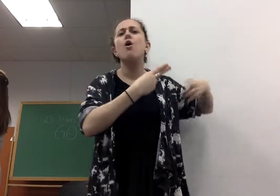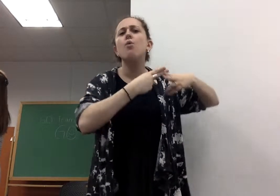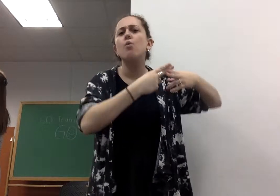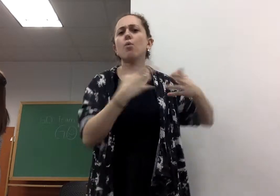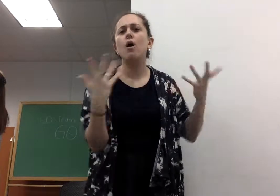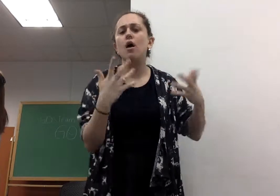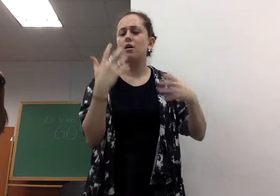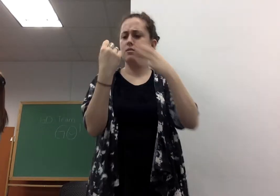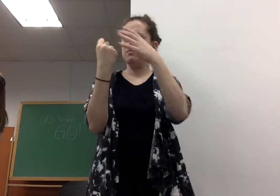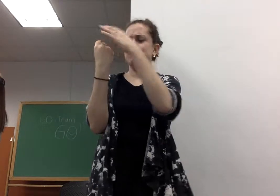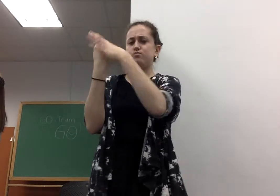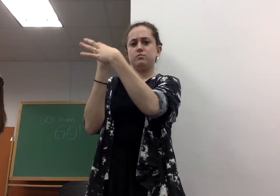book? No.